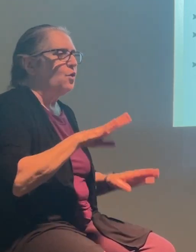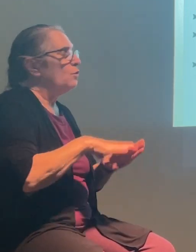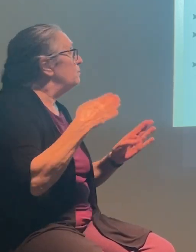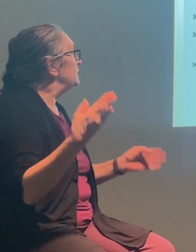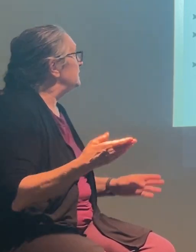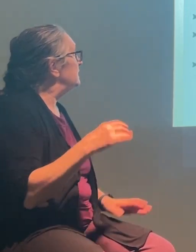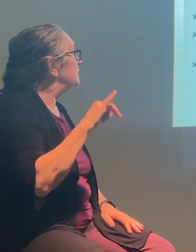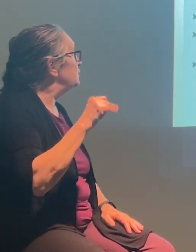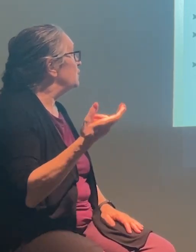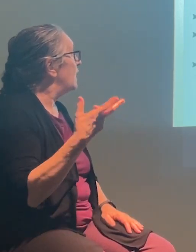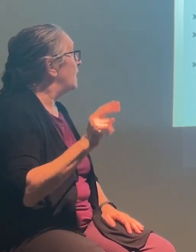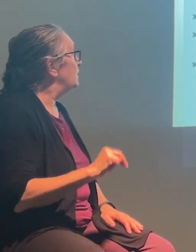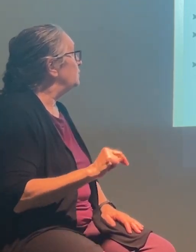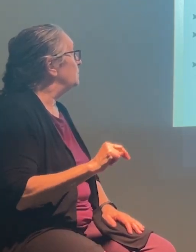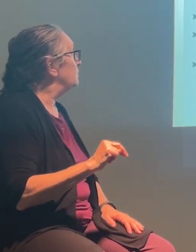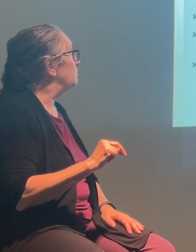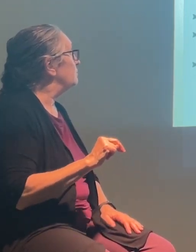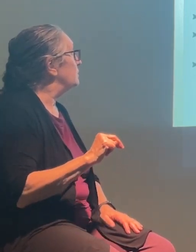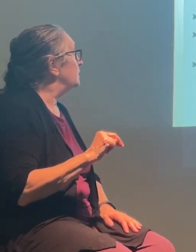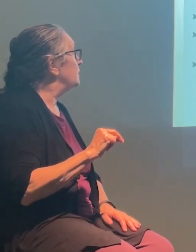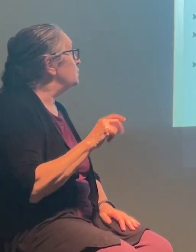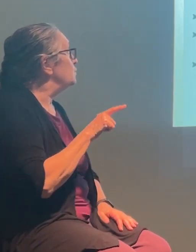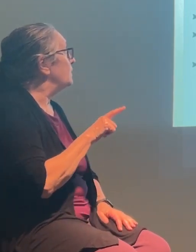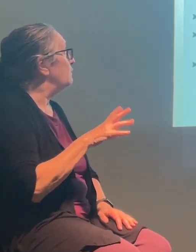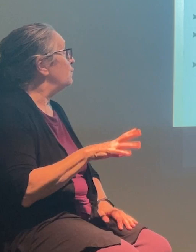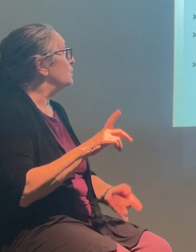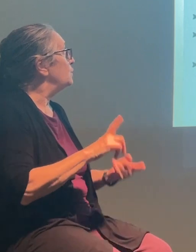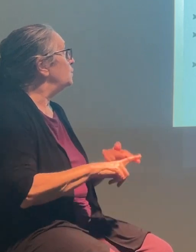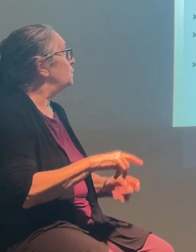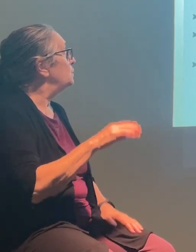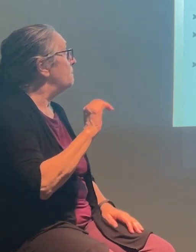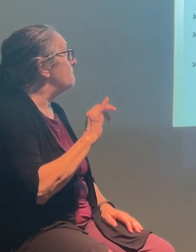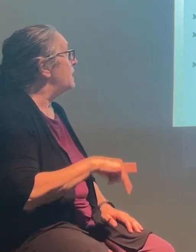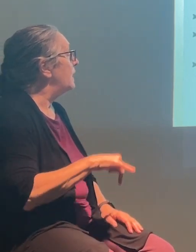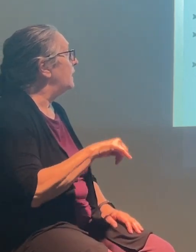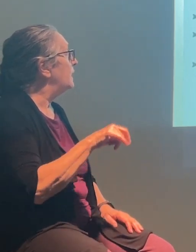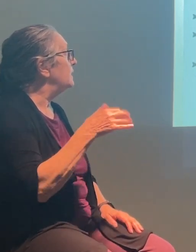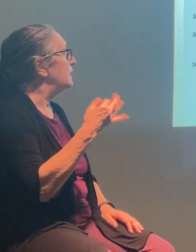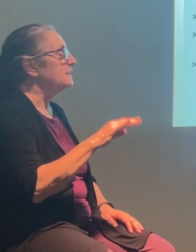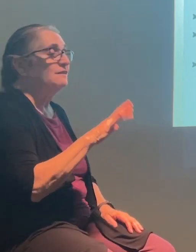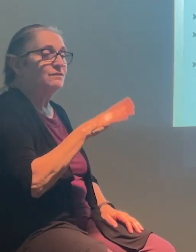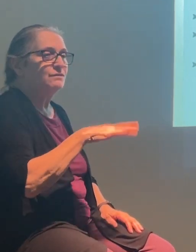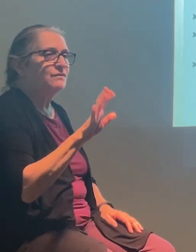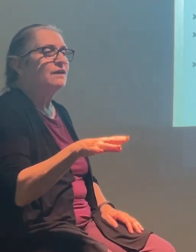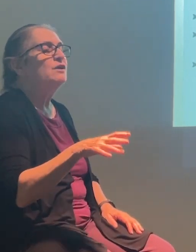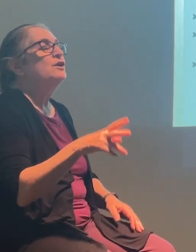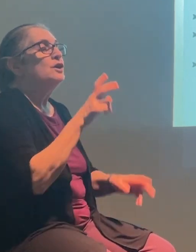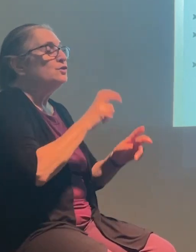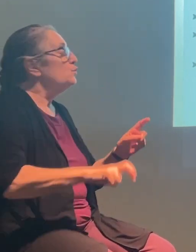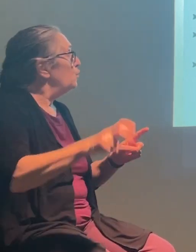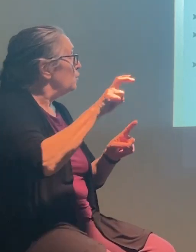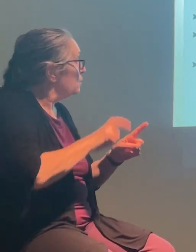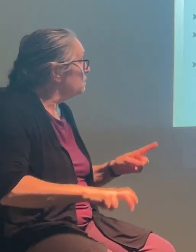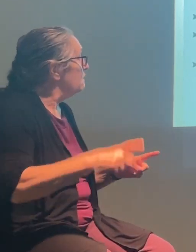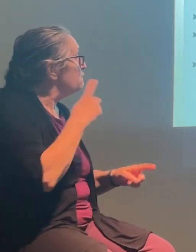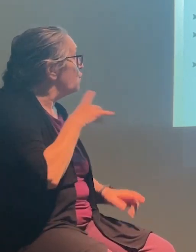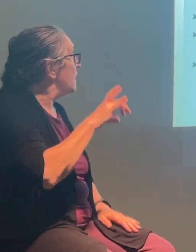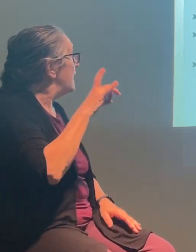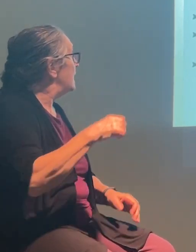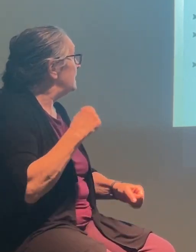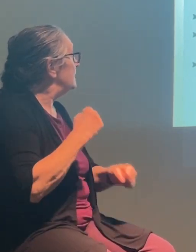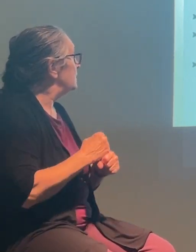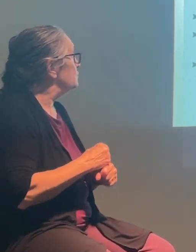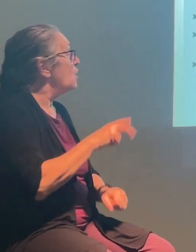May 55, toured for 8 years, went 37 countries, 6 continents, 9